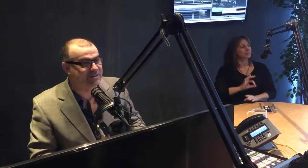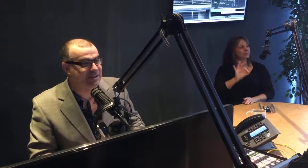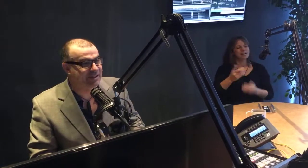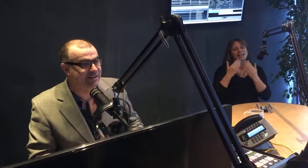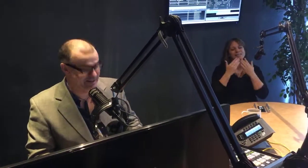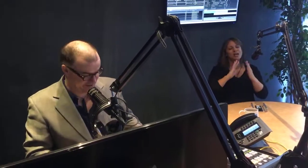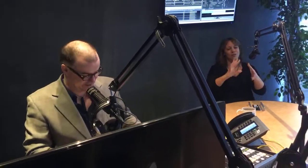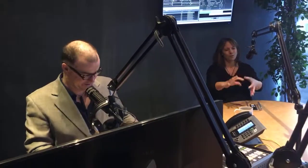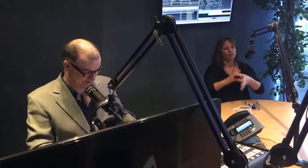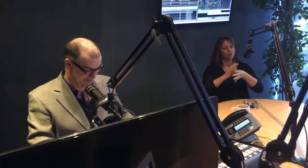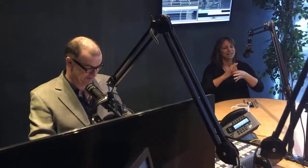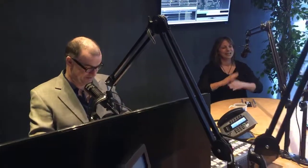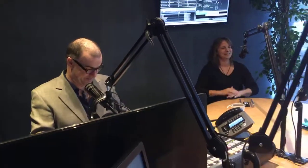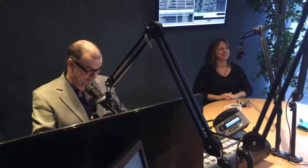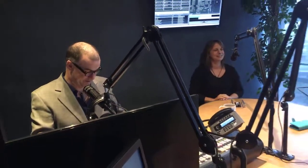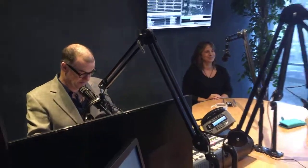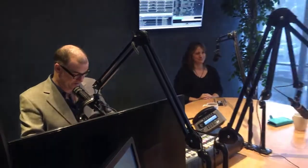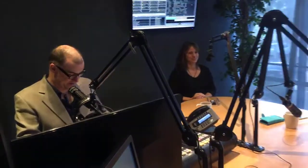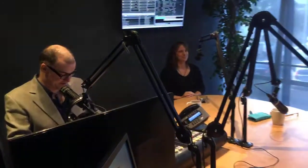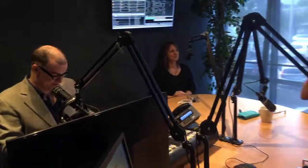for joining us there.